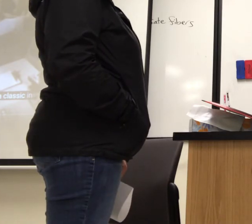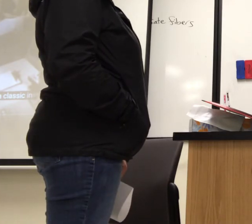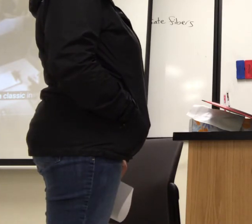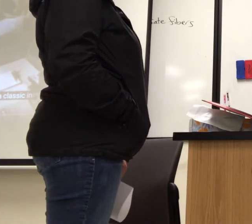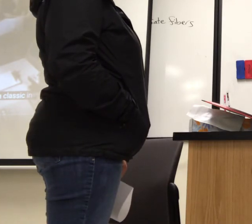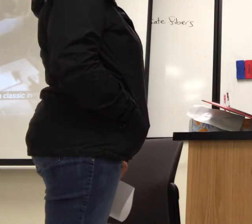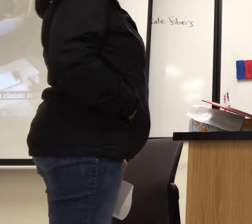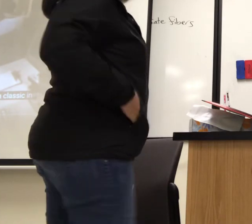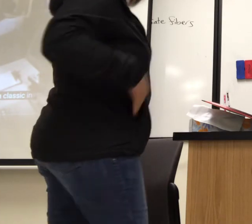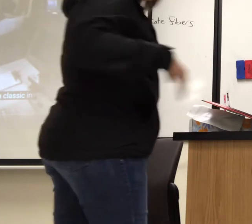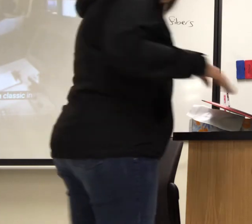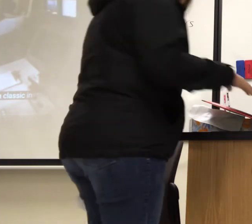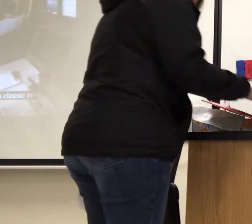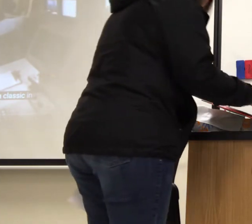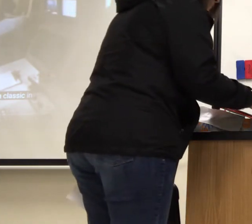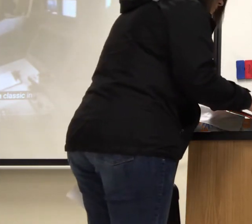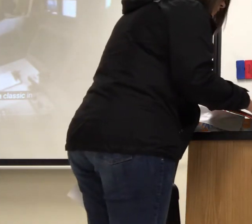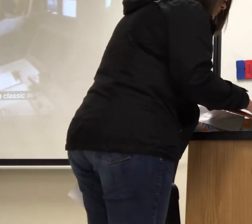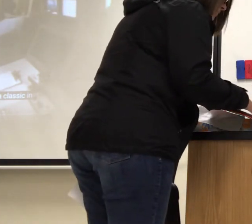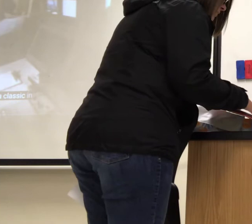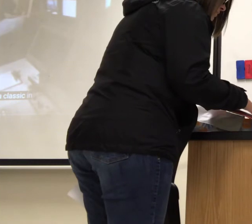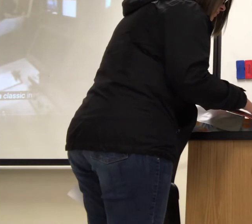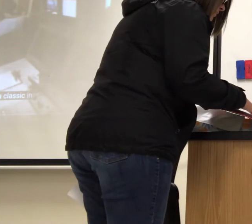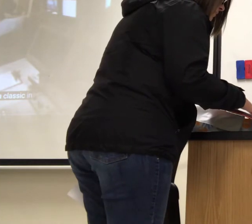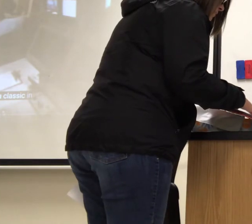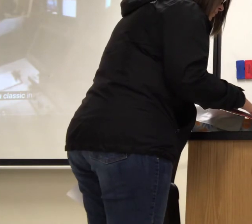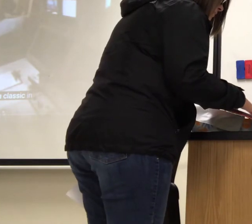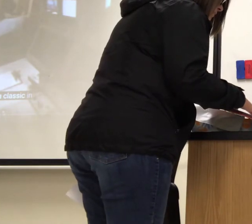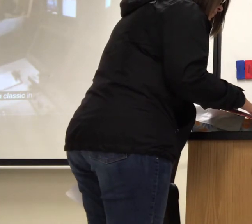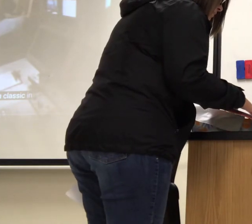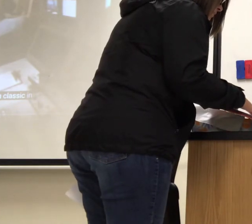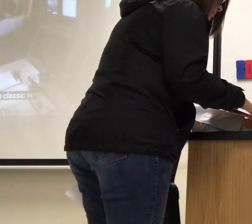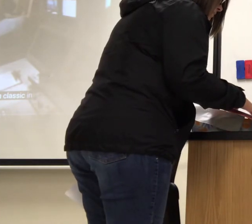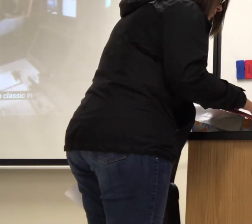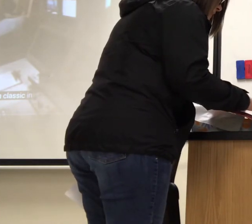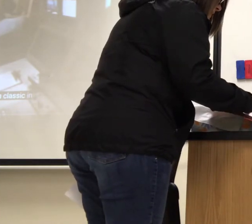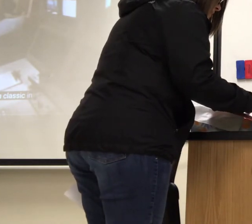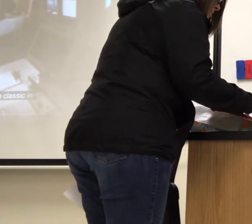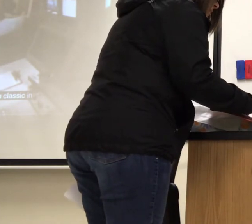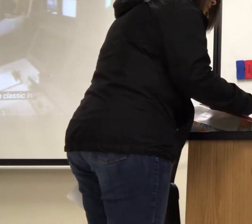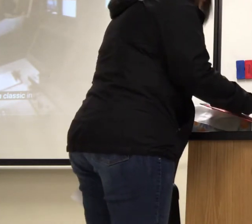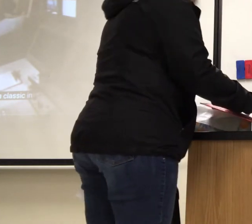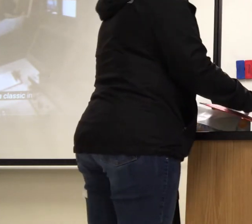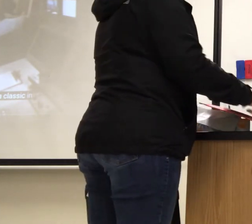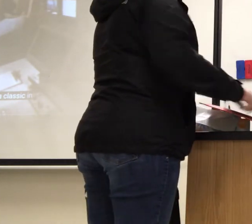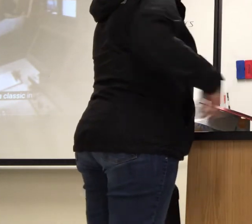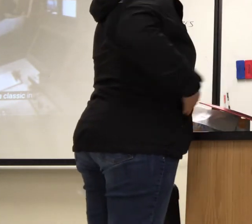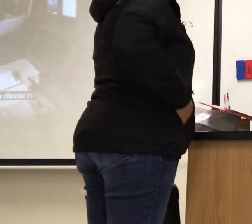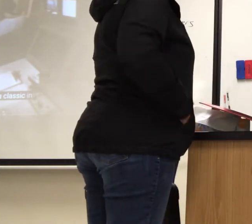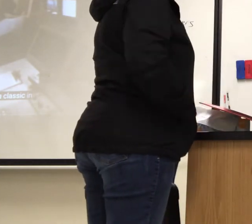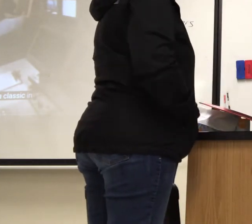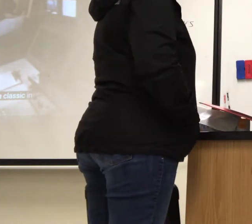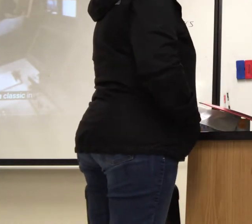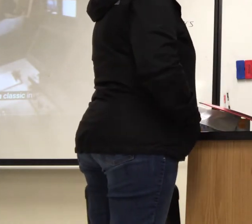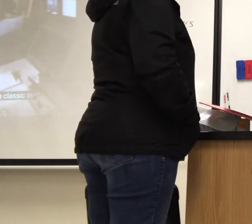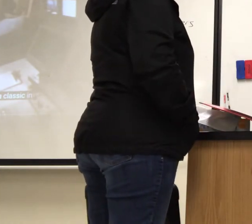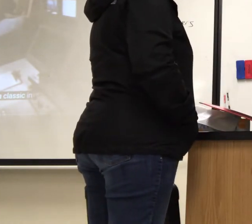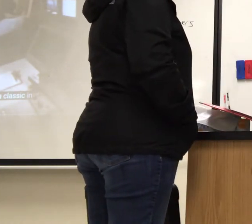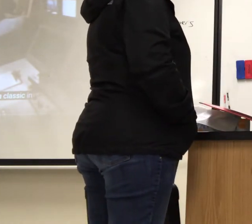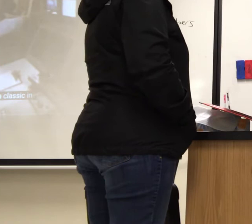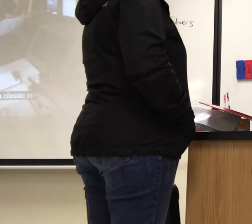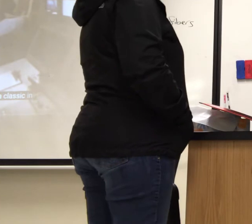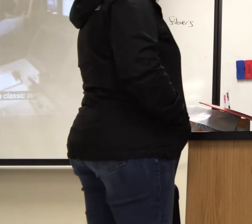So there's Oh, yeah. Actually, that one you do need to know. That's the mandibular fossa. mandibular. It's labeled on the other side. Oh, okay.